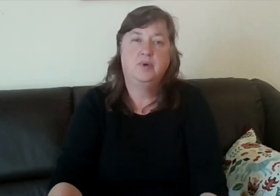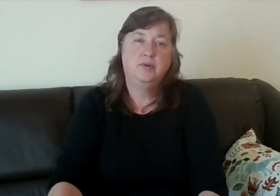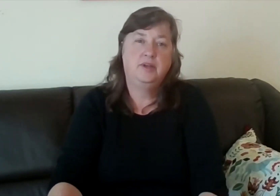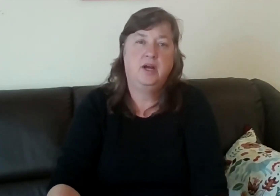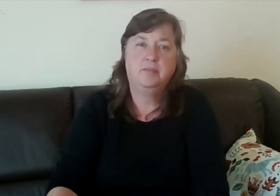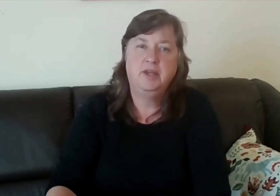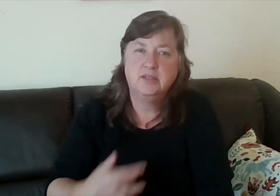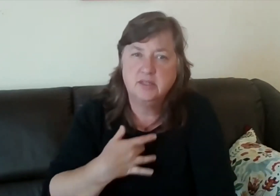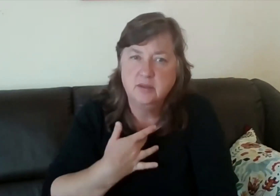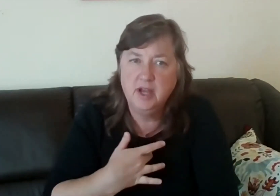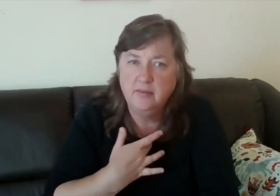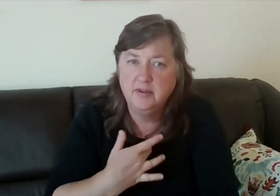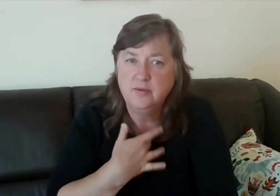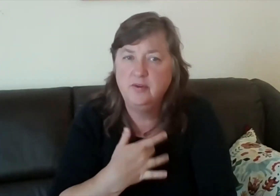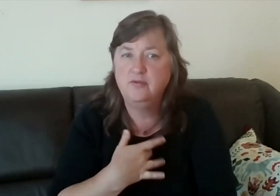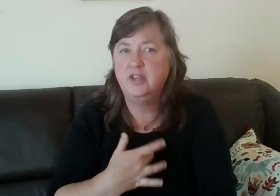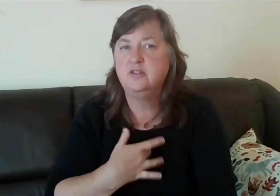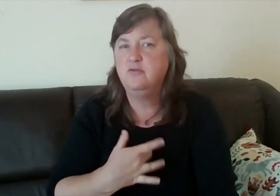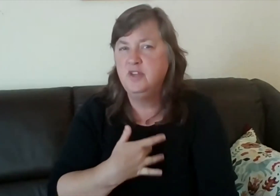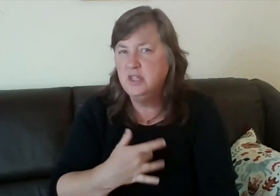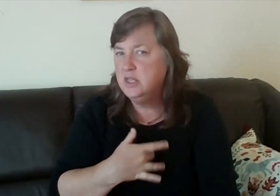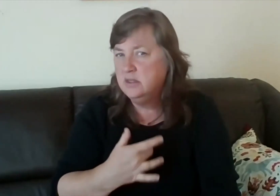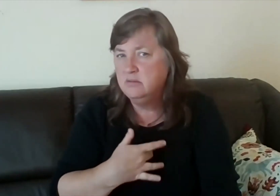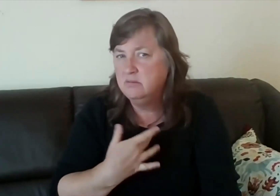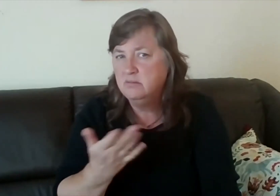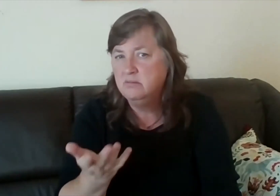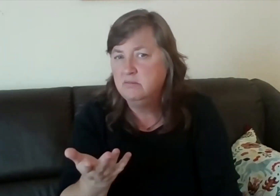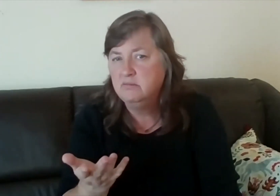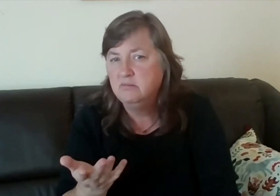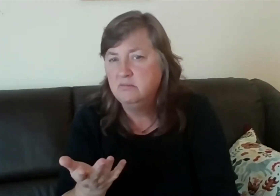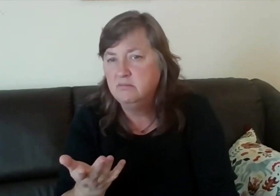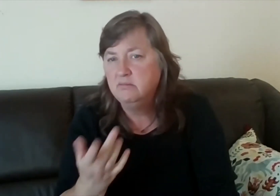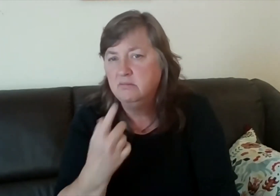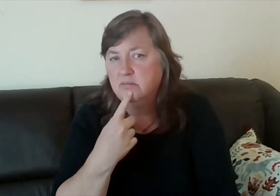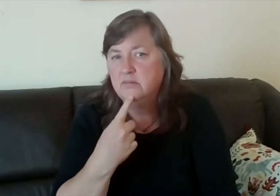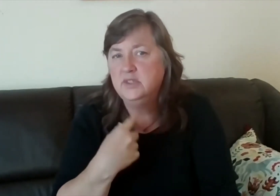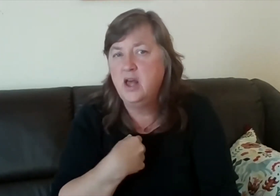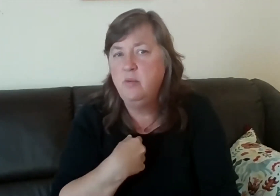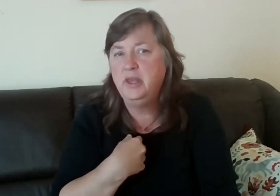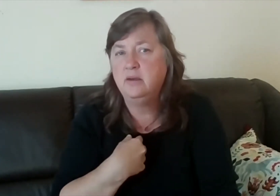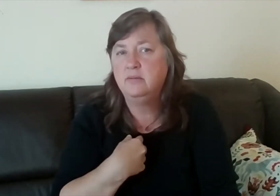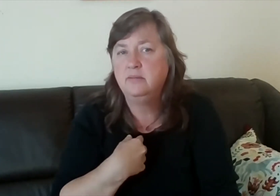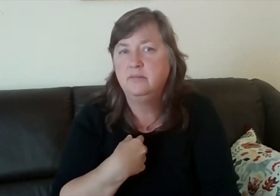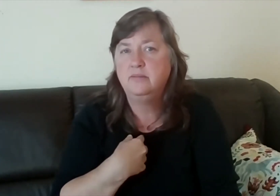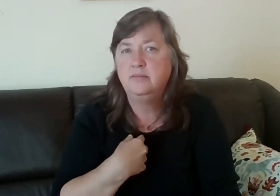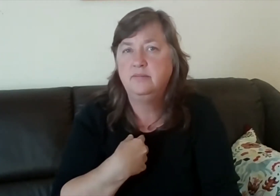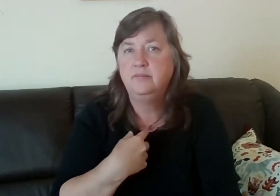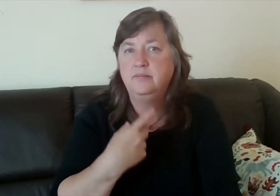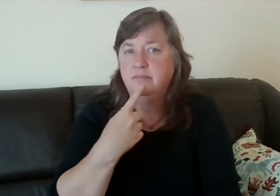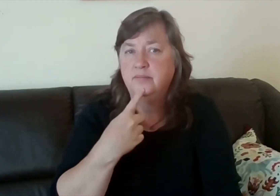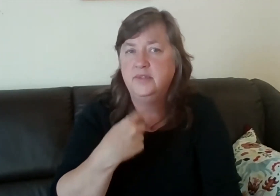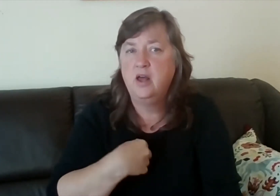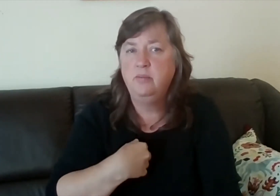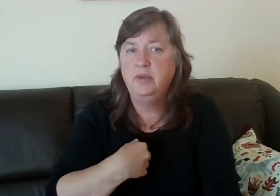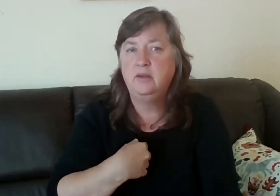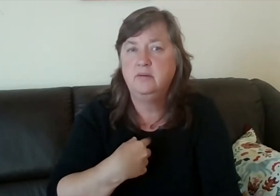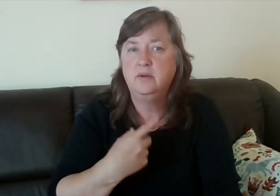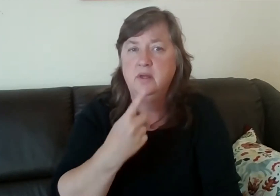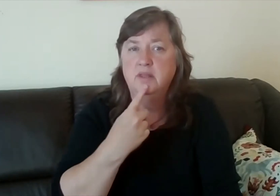Probably not, because it's gonna be obvious from your face. Feeling, tell me. Tell me. This